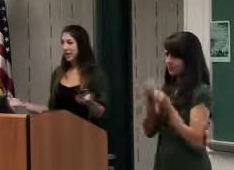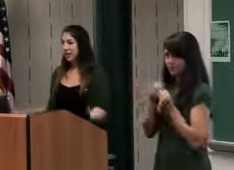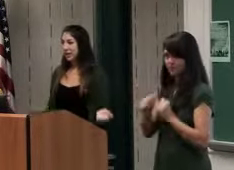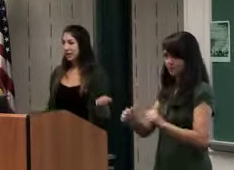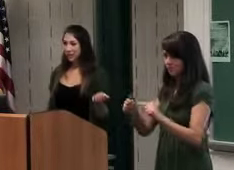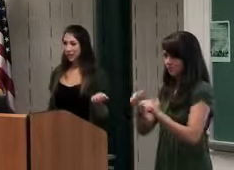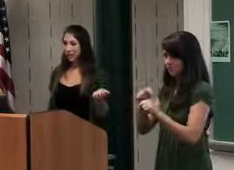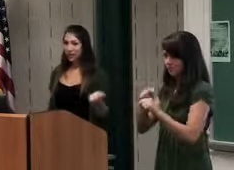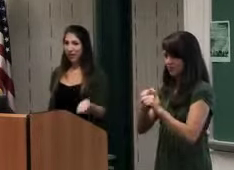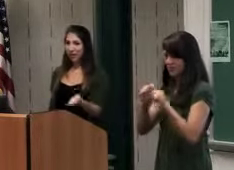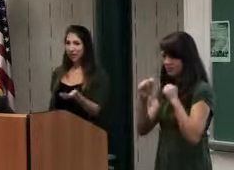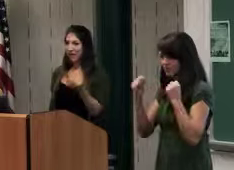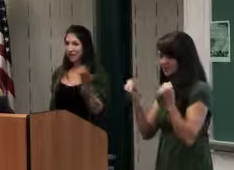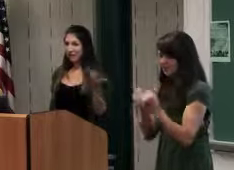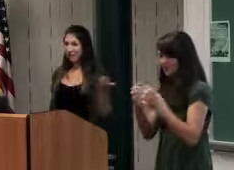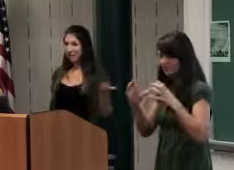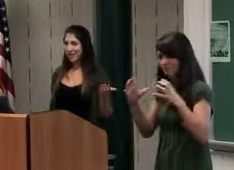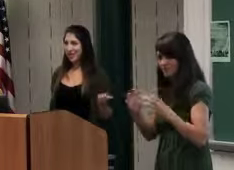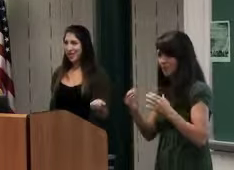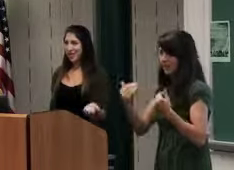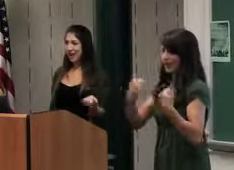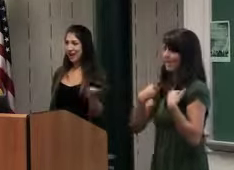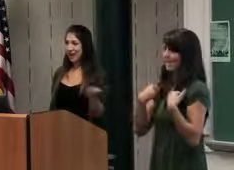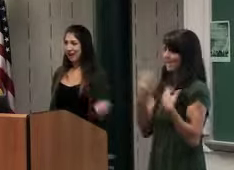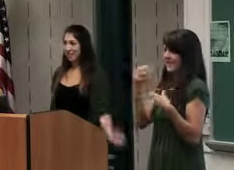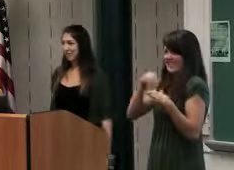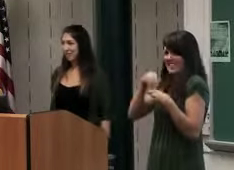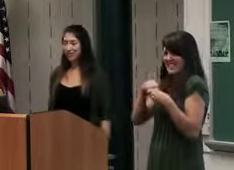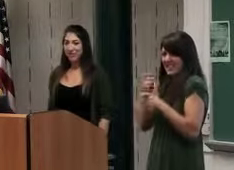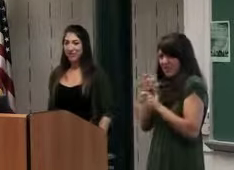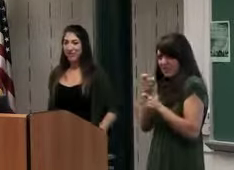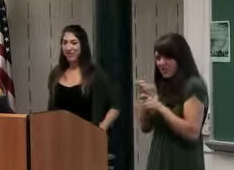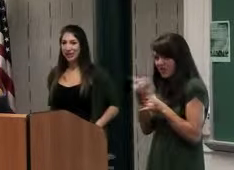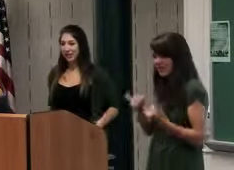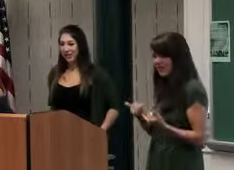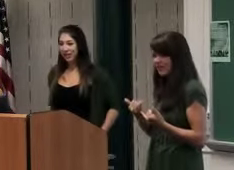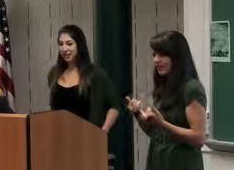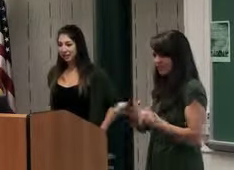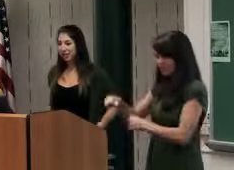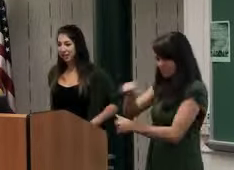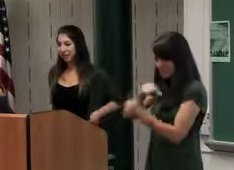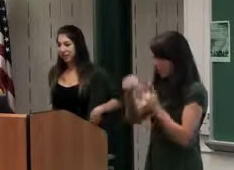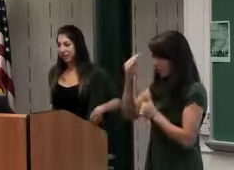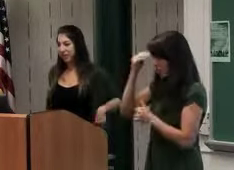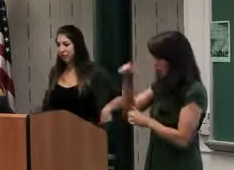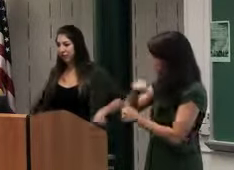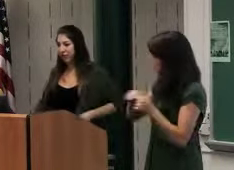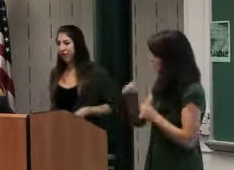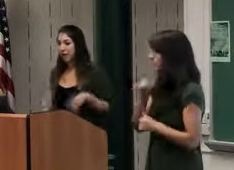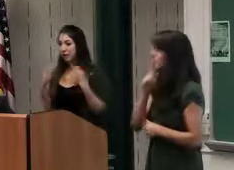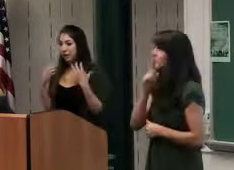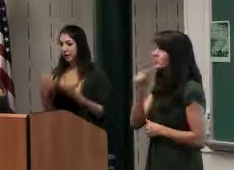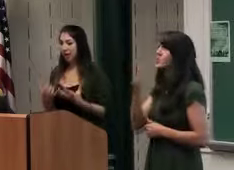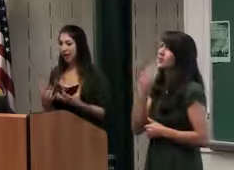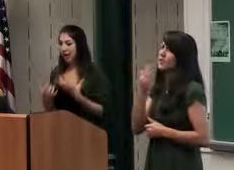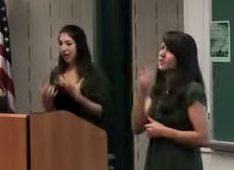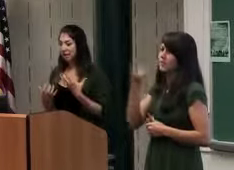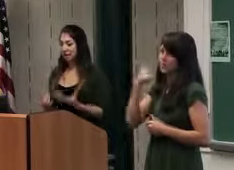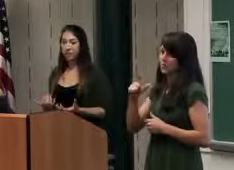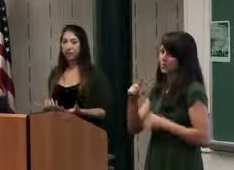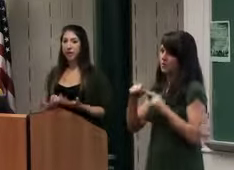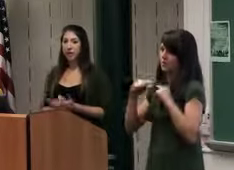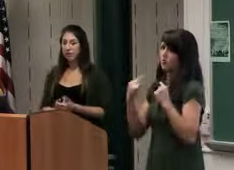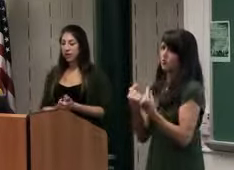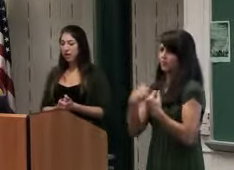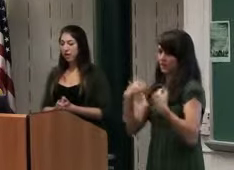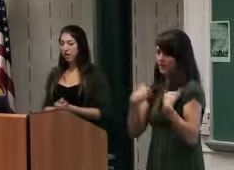it worked out so nicely. We all have inside jokes now and just really got to know each other. So I'm really thankful for the group I have